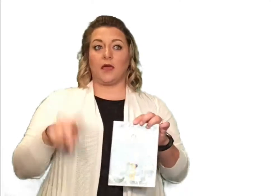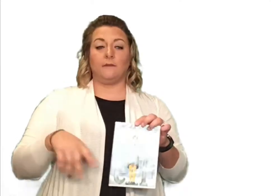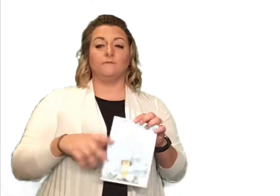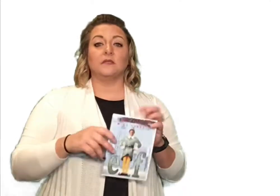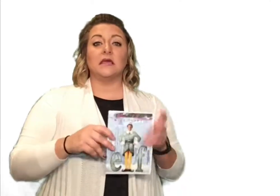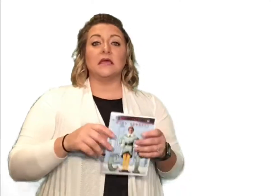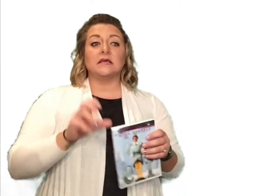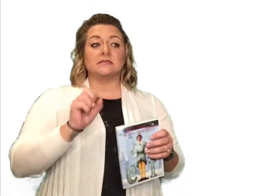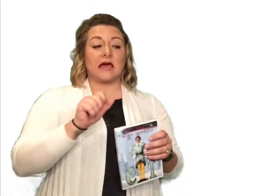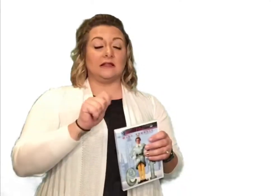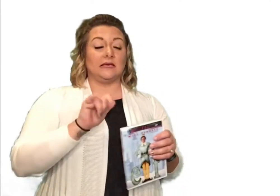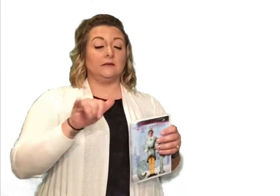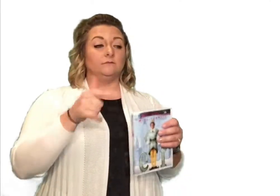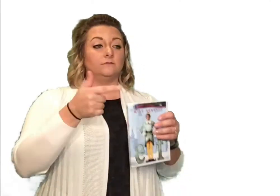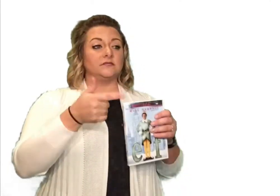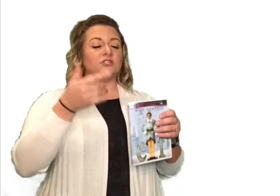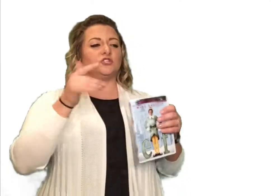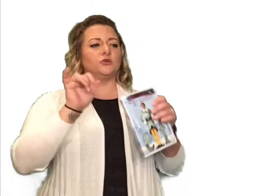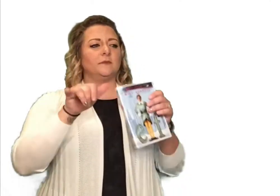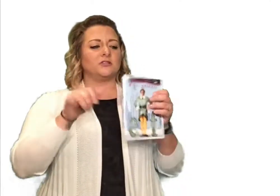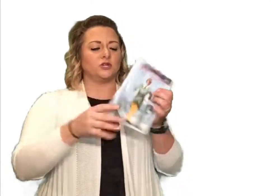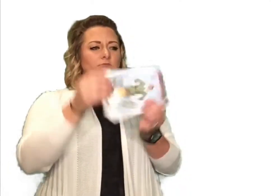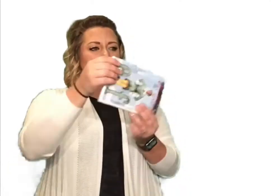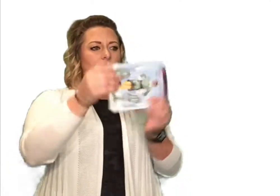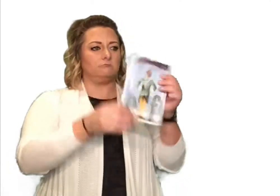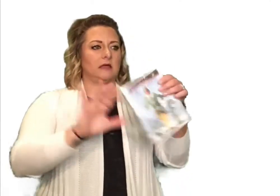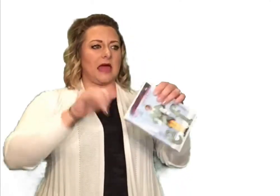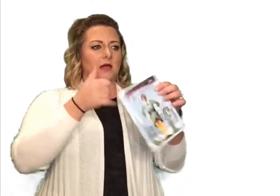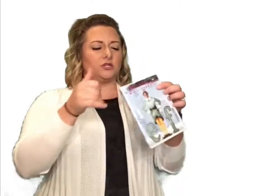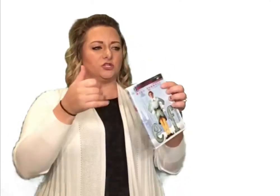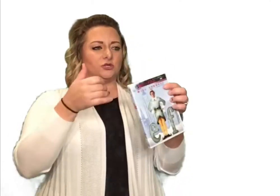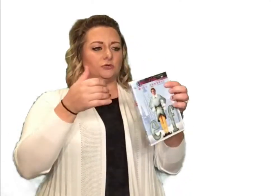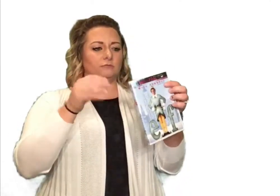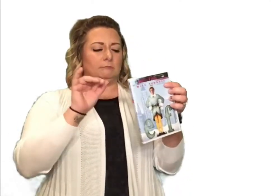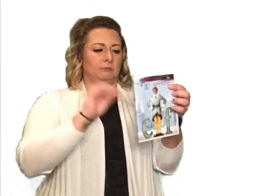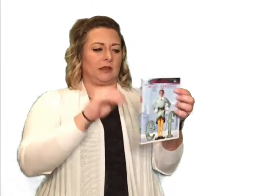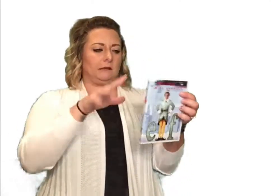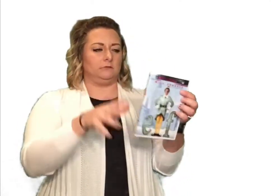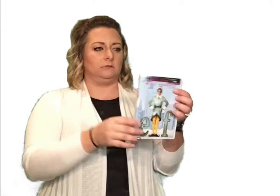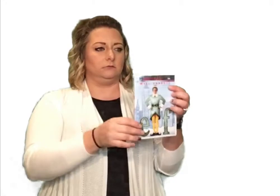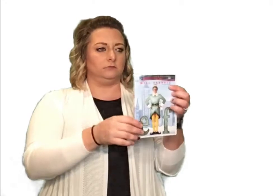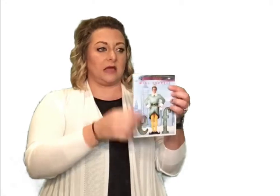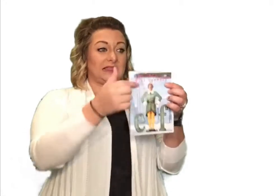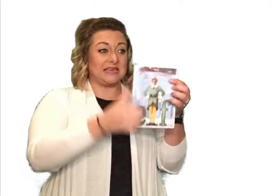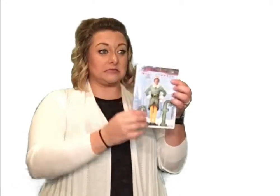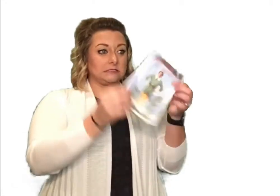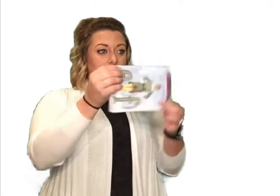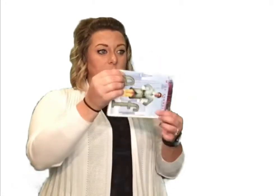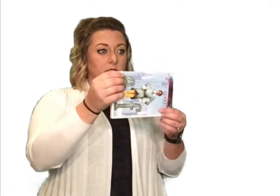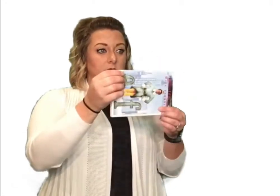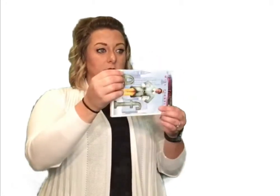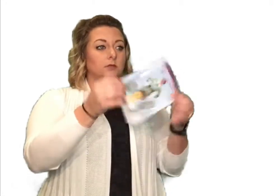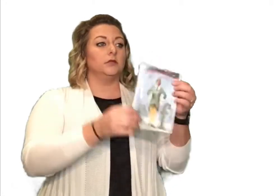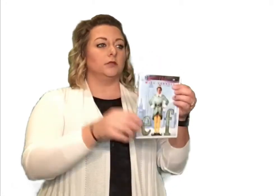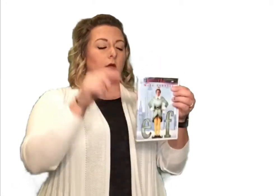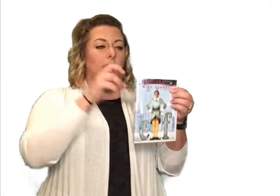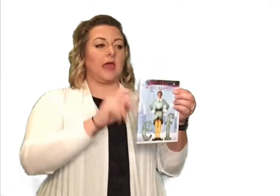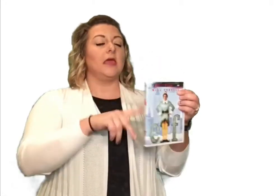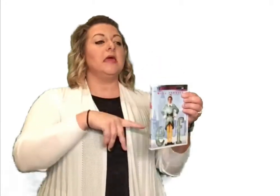Okay. Sally, did you measure? How did you put it? Like this? Okay.